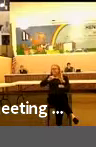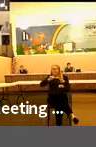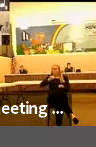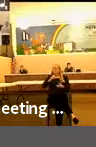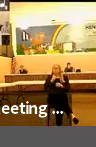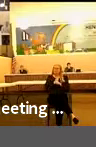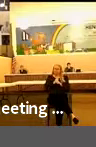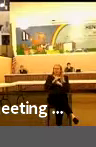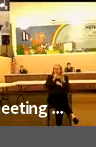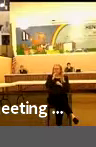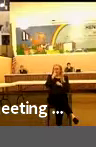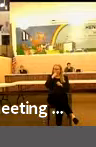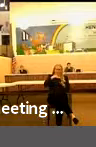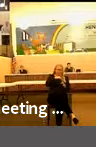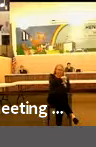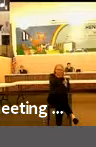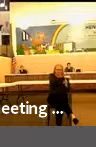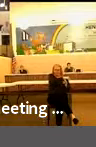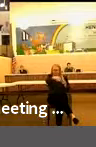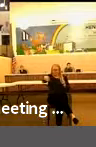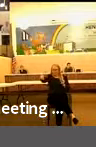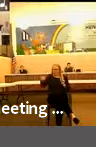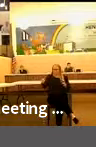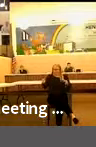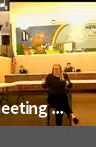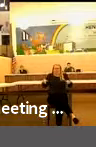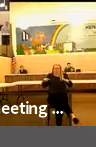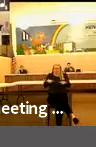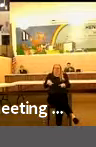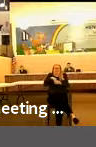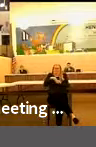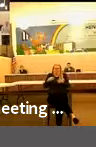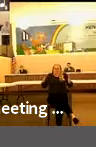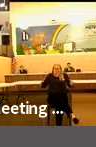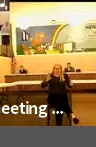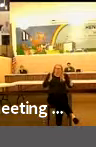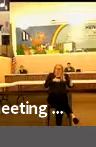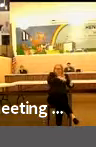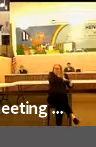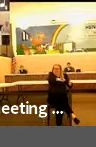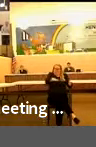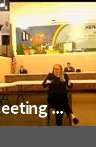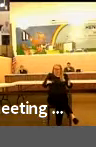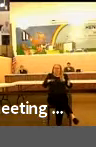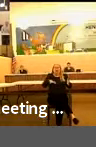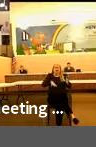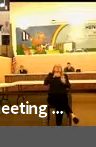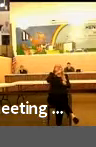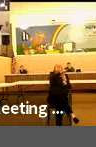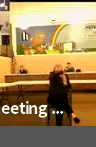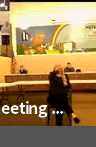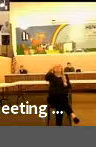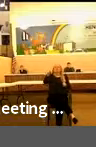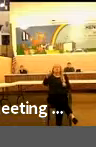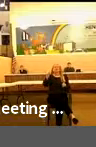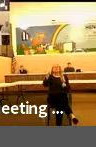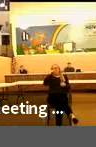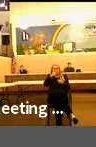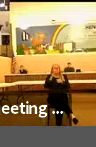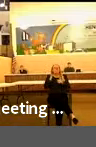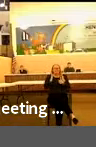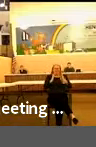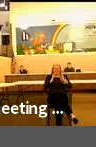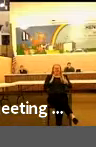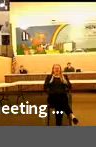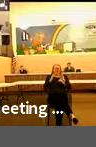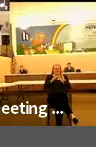all the way around. And on top of that, our buildings, again, as I mentioned earlier, were previously much closer to that property line, and